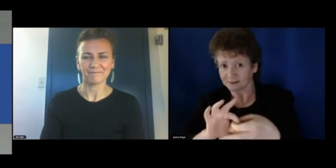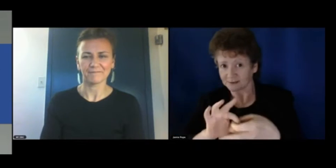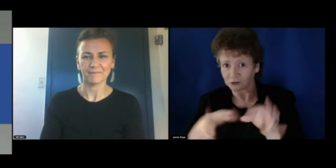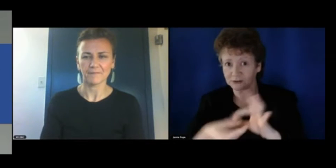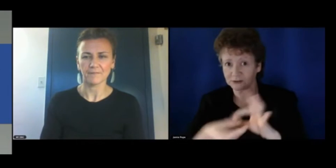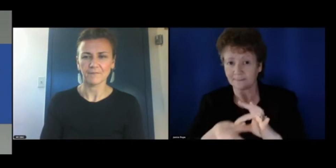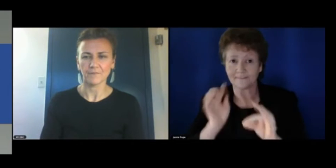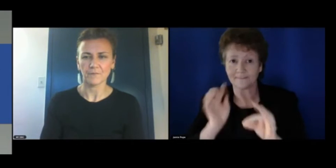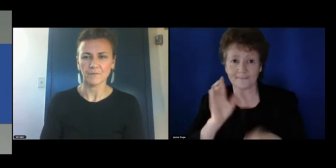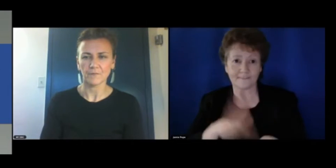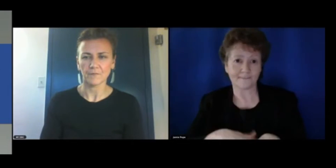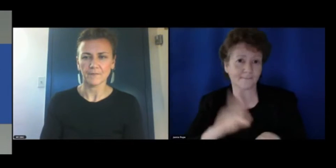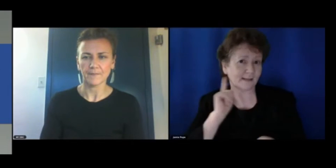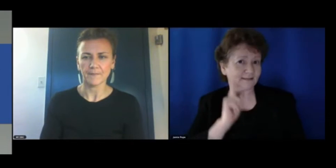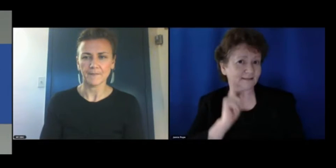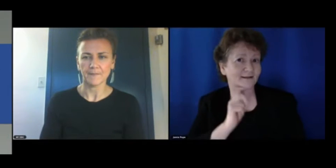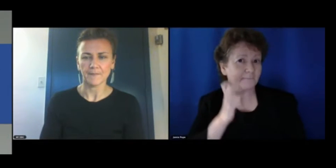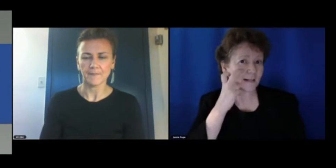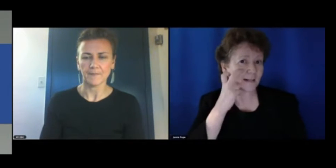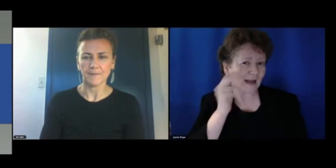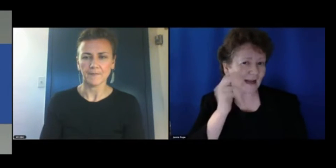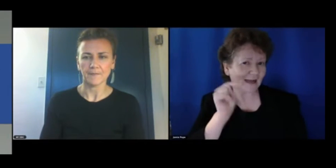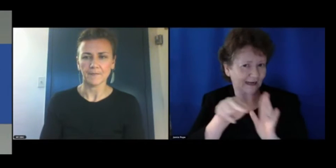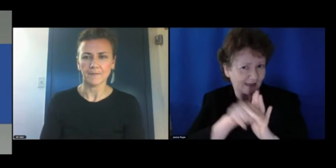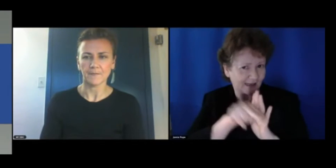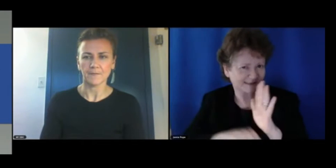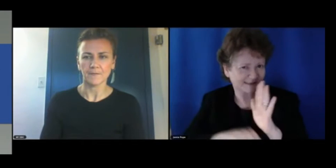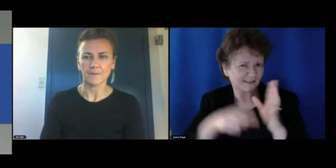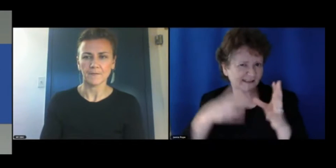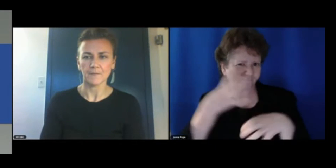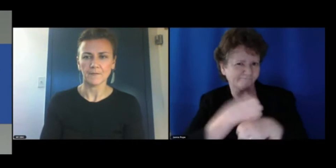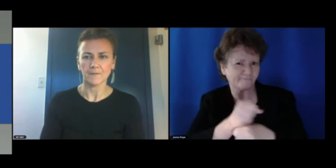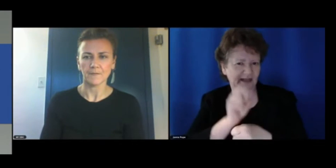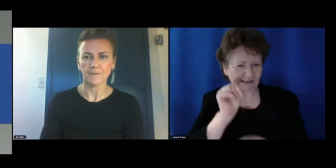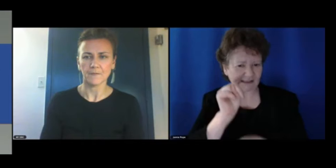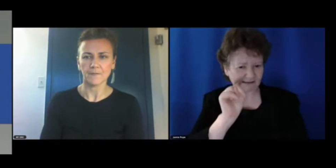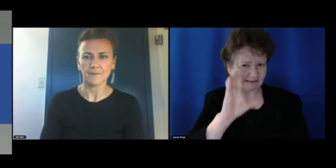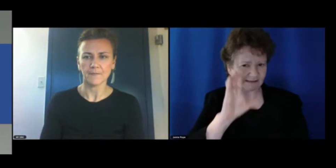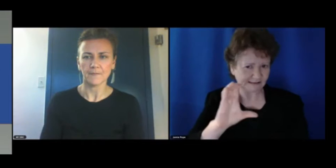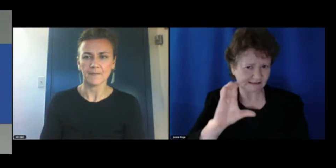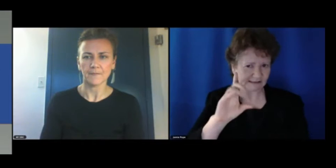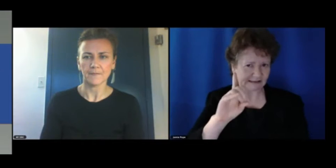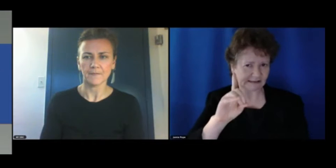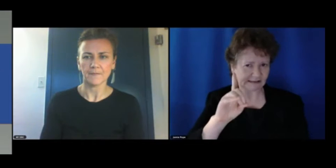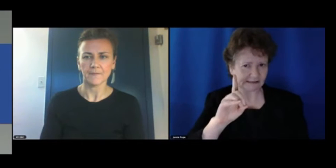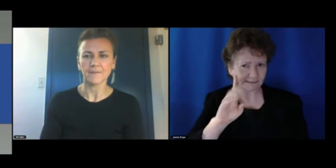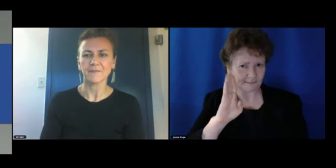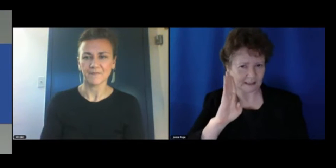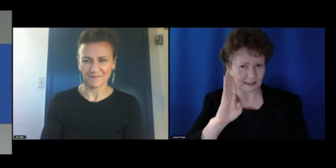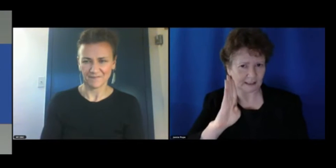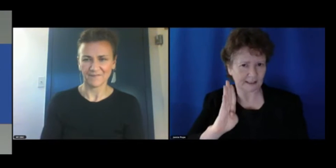And now we have a new name for that organization. It's called